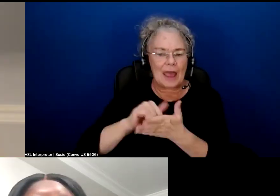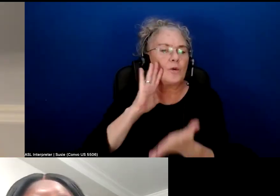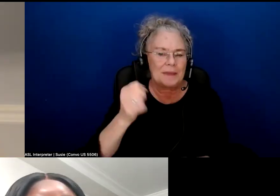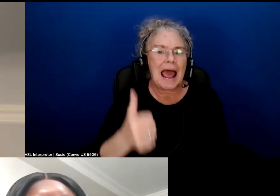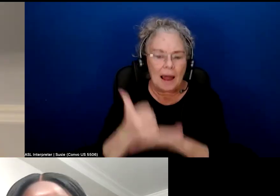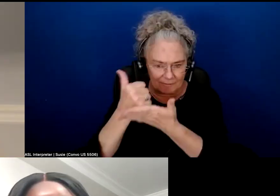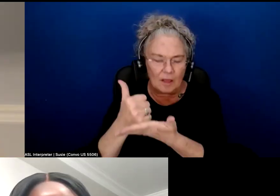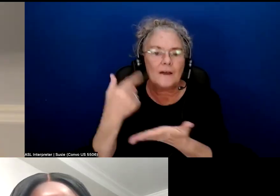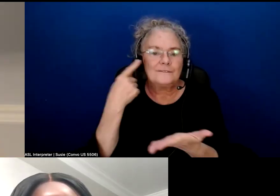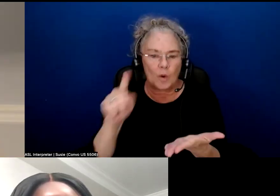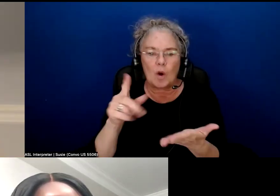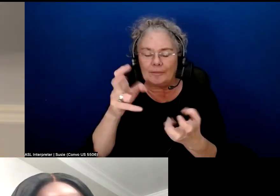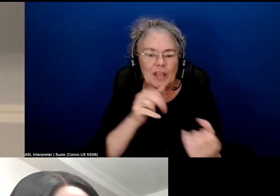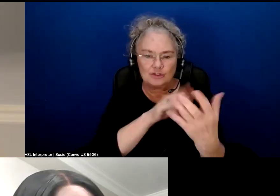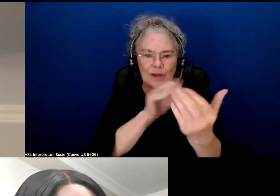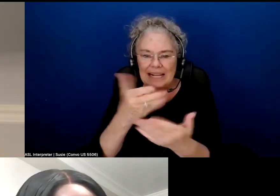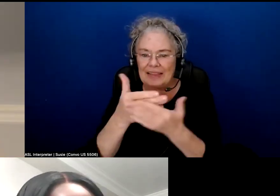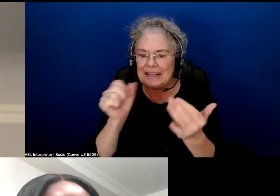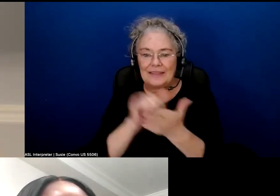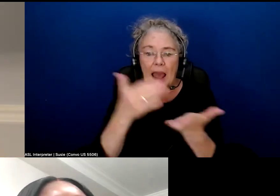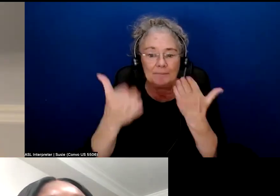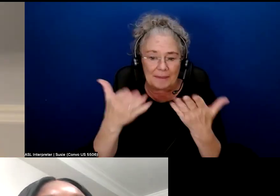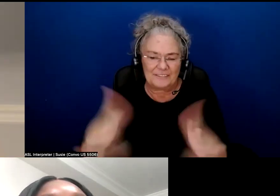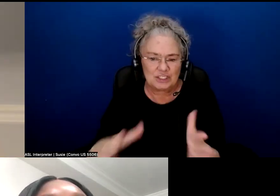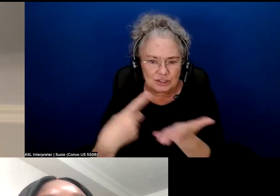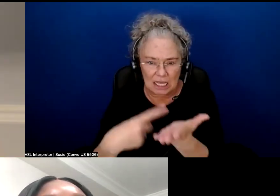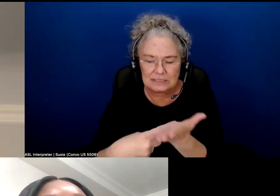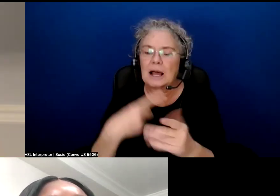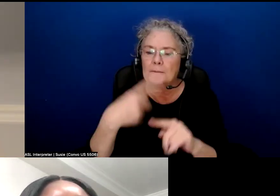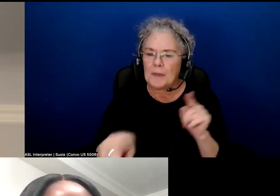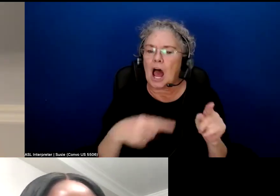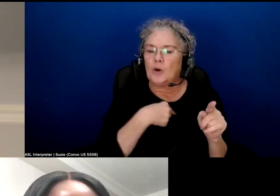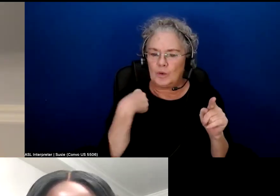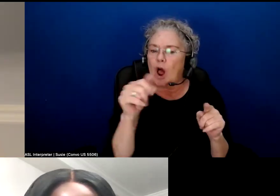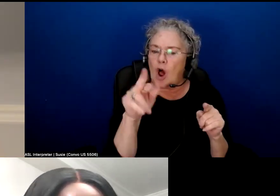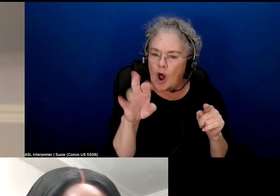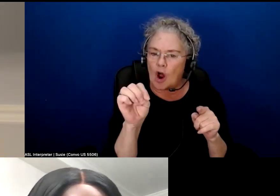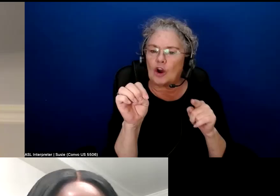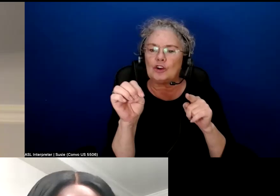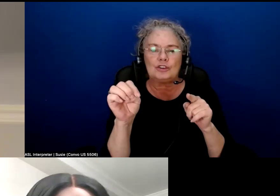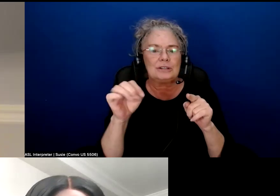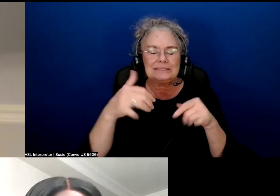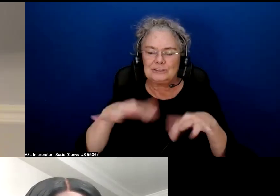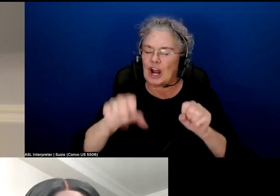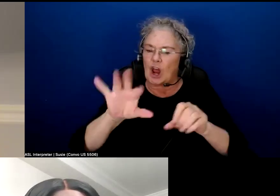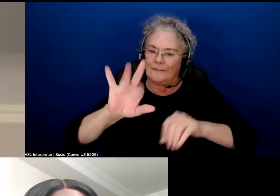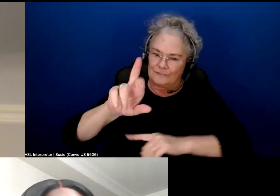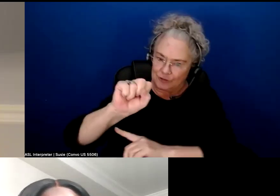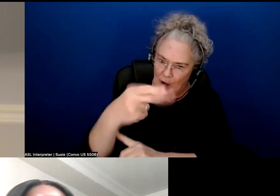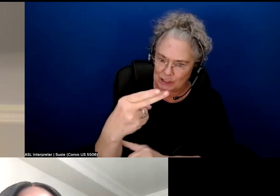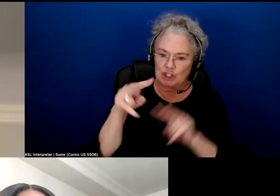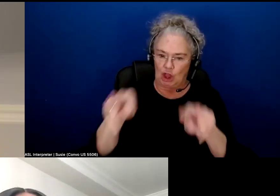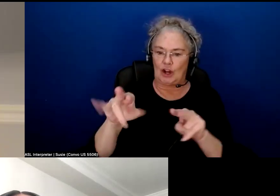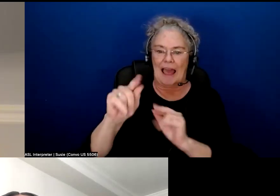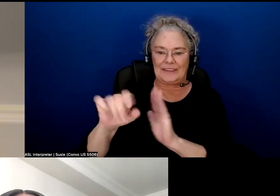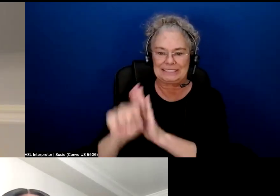of addressing things that may have been discussed. But we are taking a fresh look at the statute, and